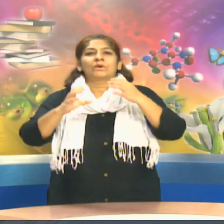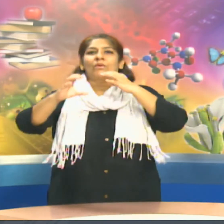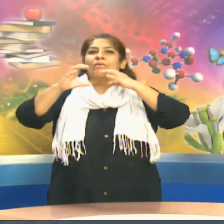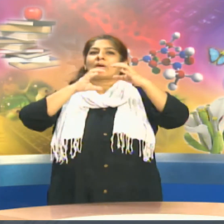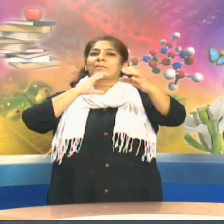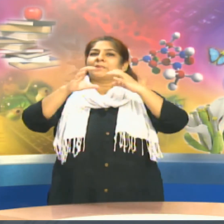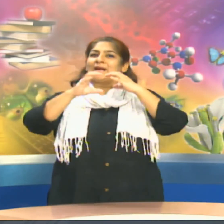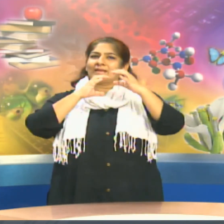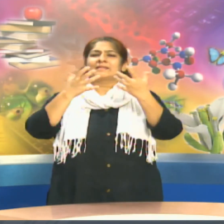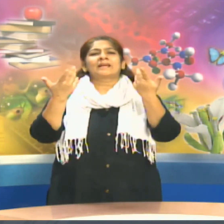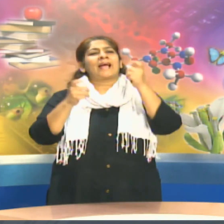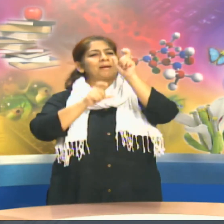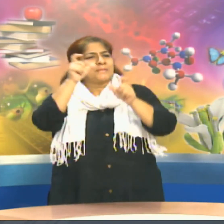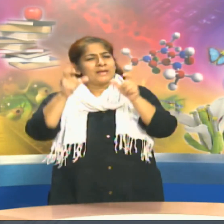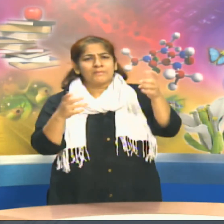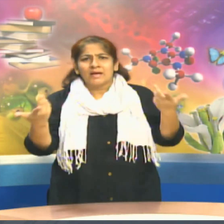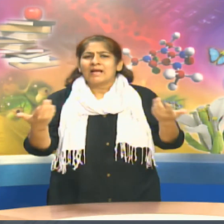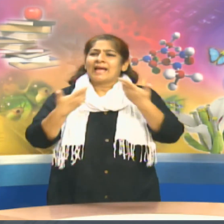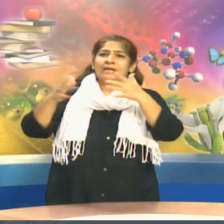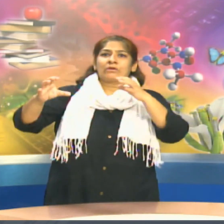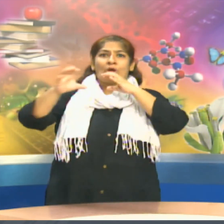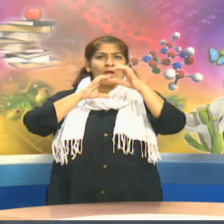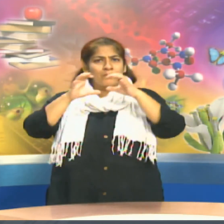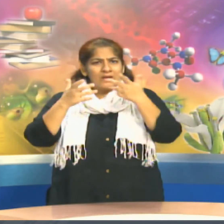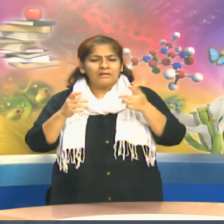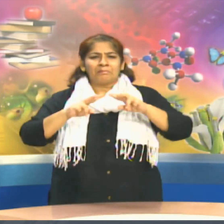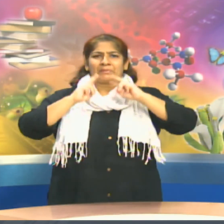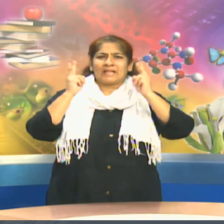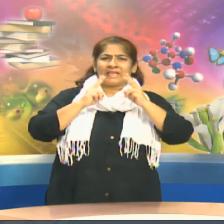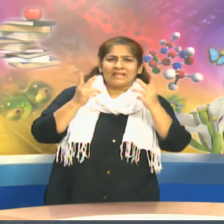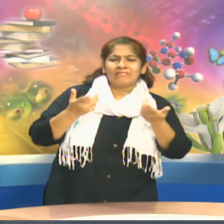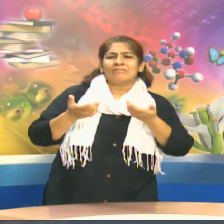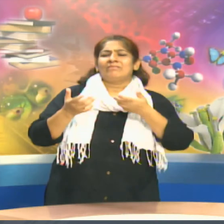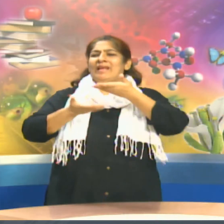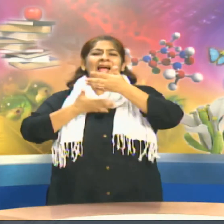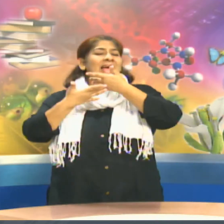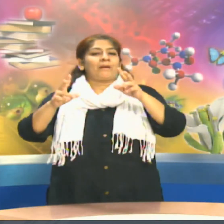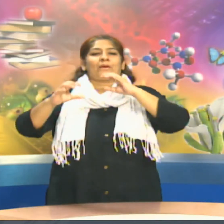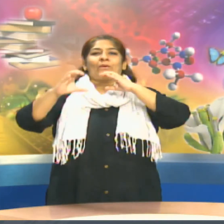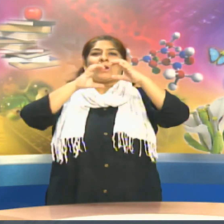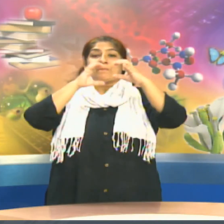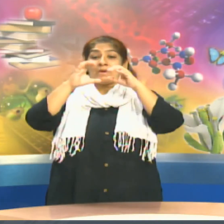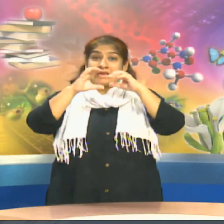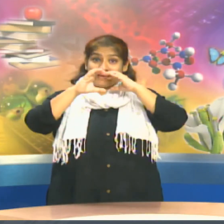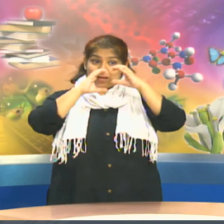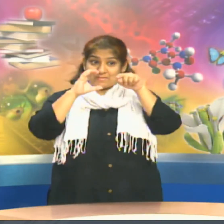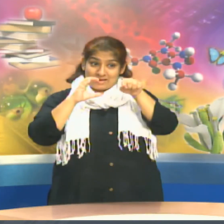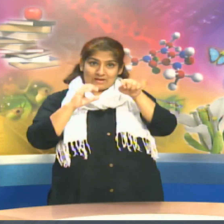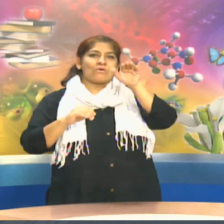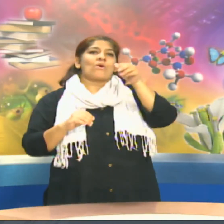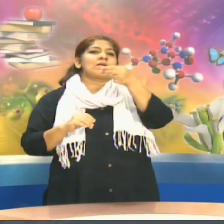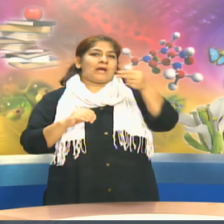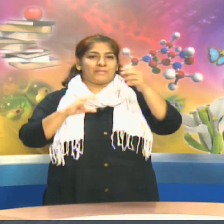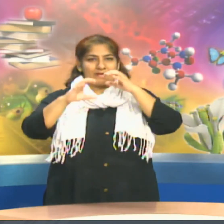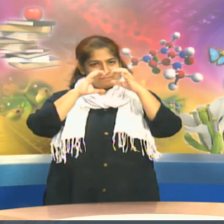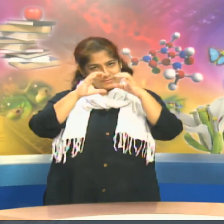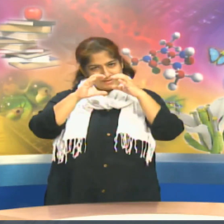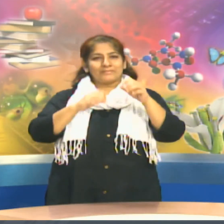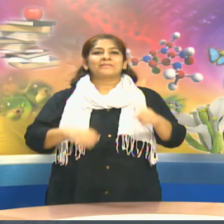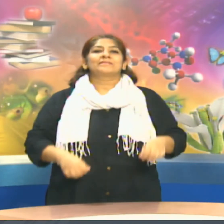spelling. This is what we do every day, communicate with people in a meeting. With every other person we